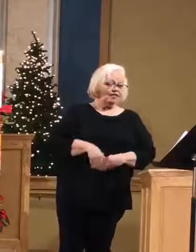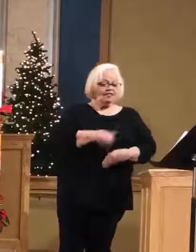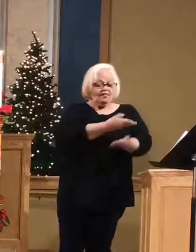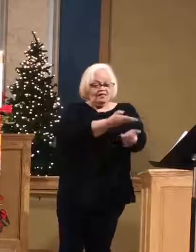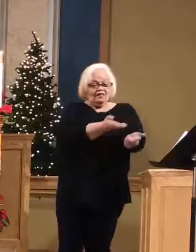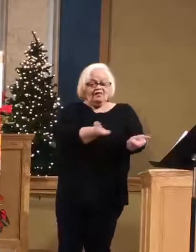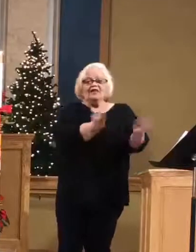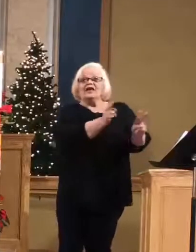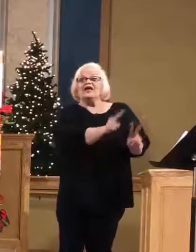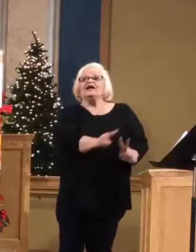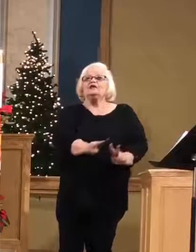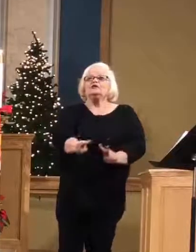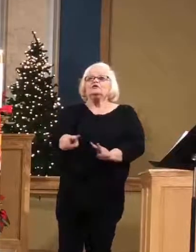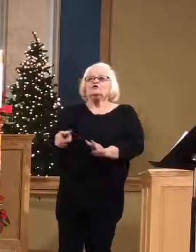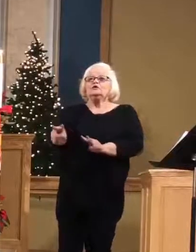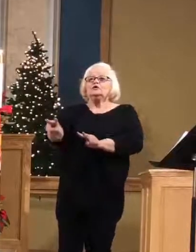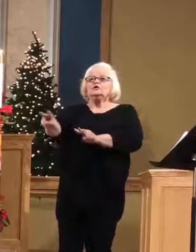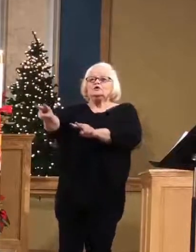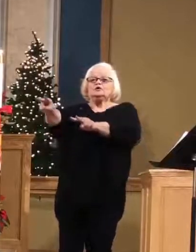Israel. They